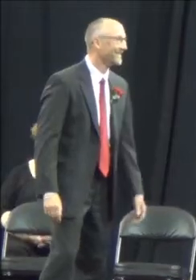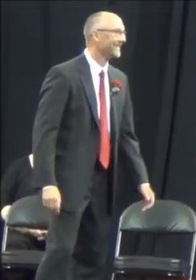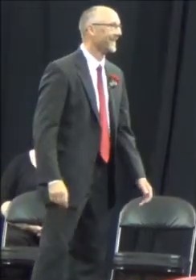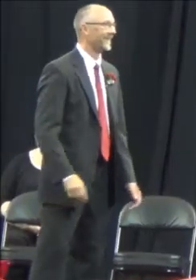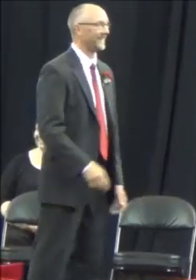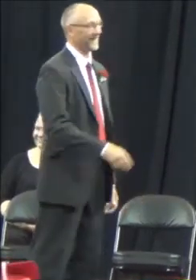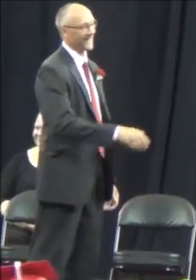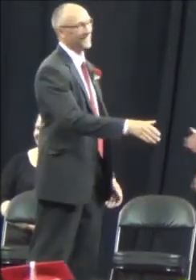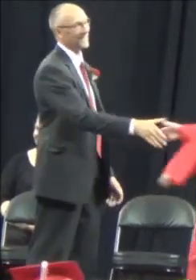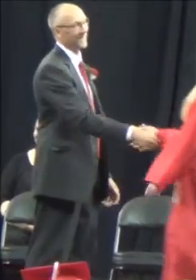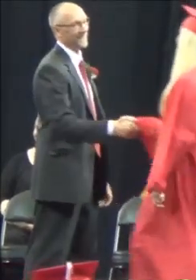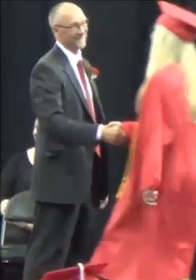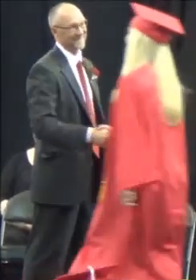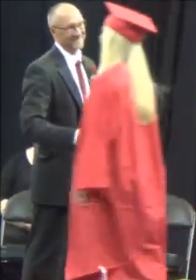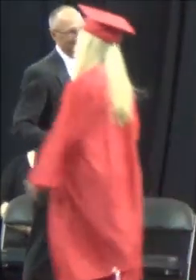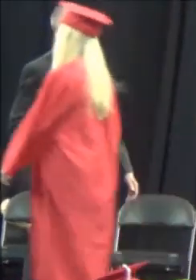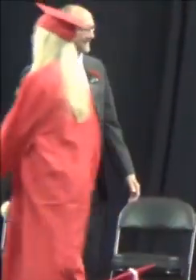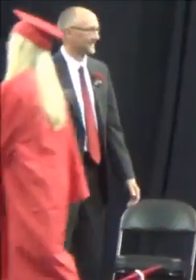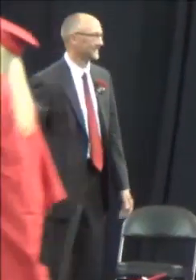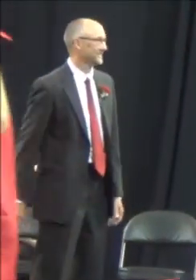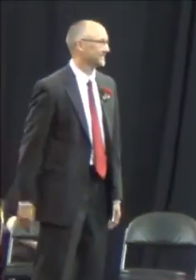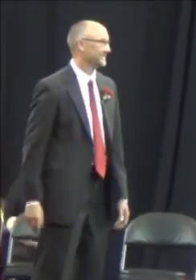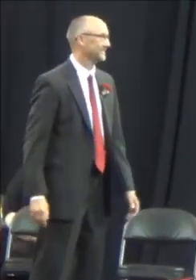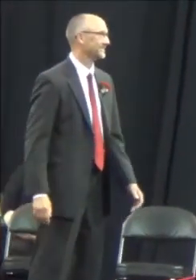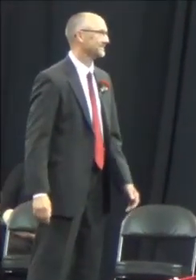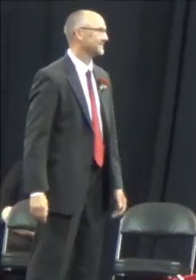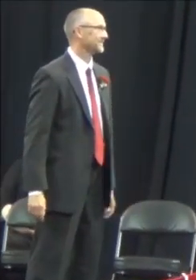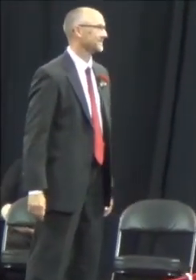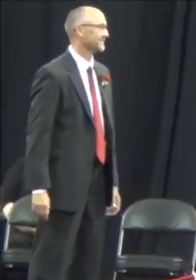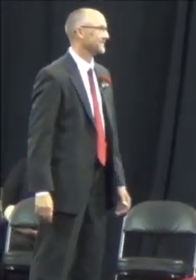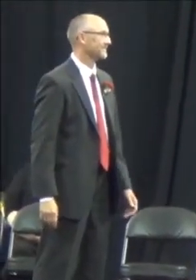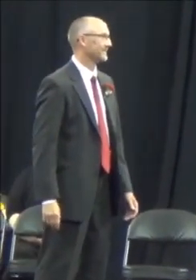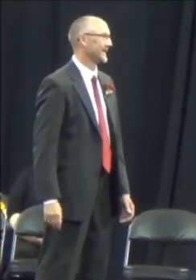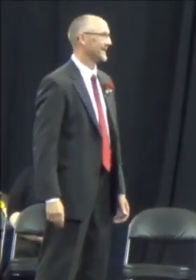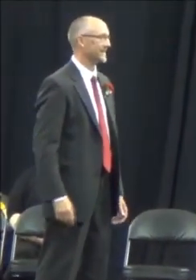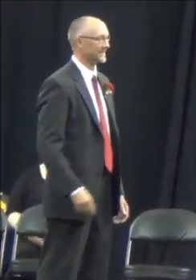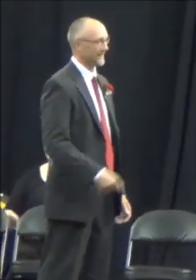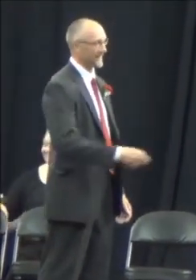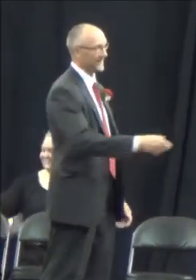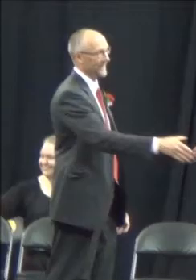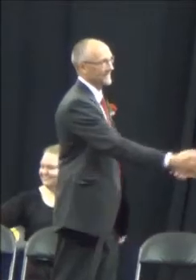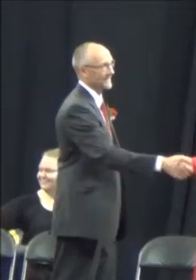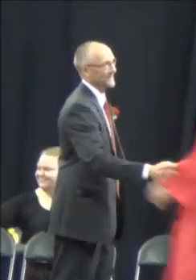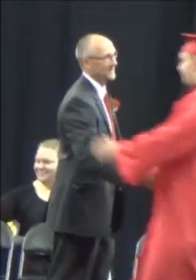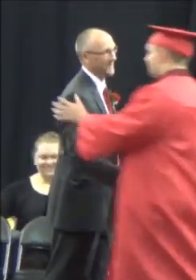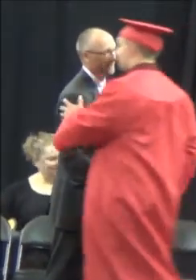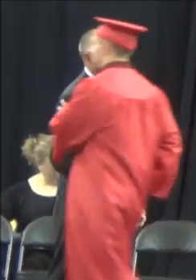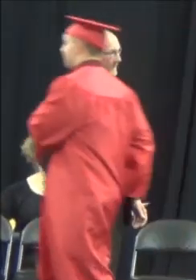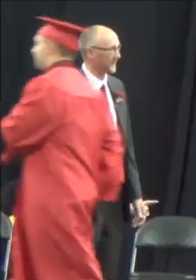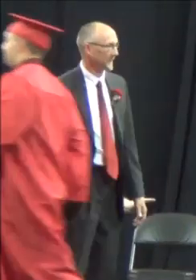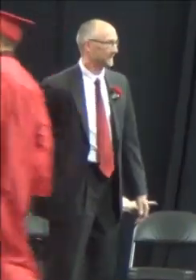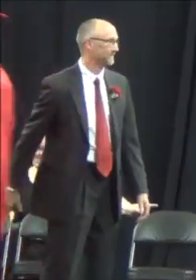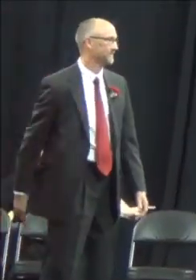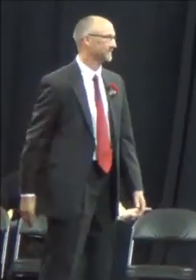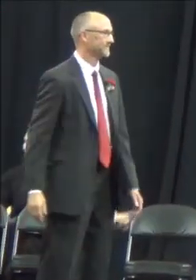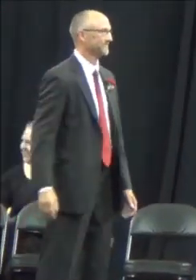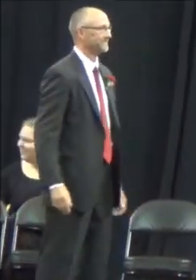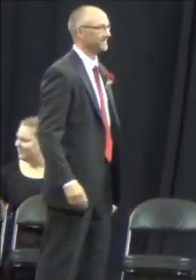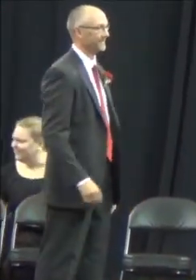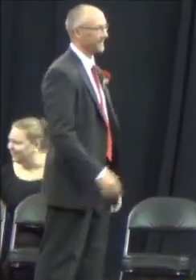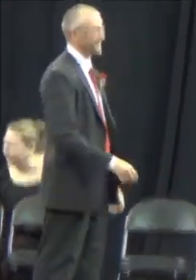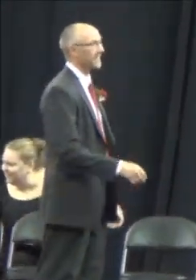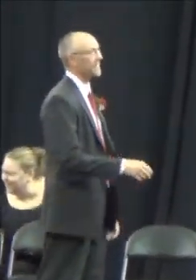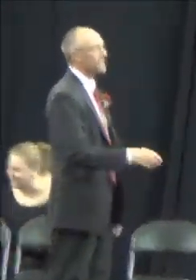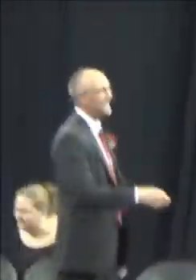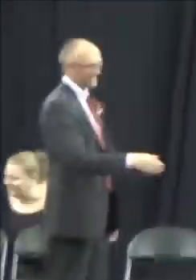Lucille Aaron Caper. Zachary Samuel Caper. Rania